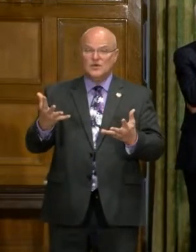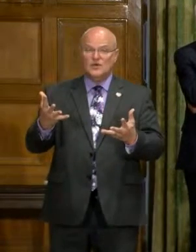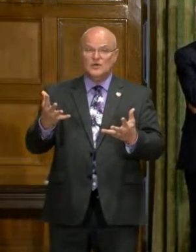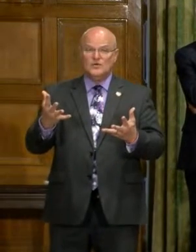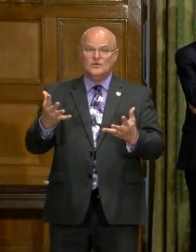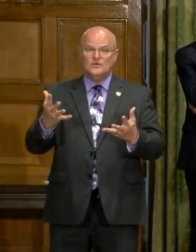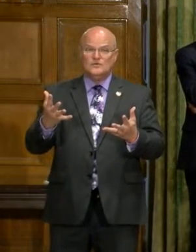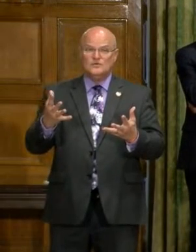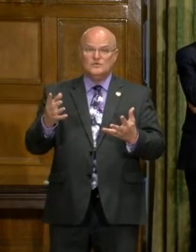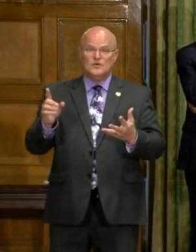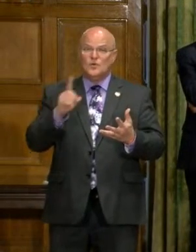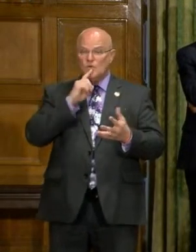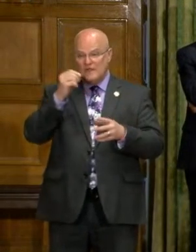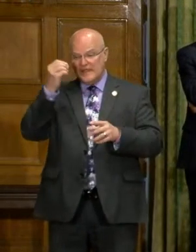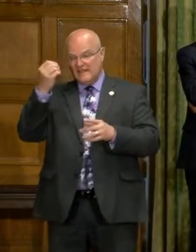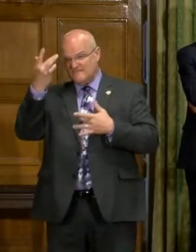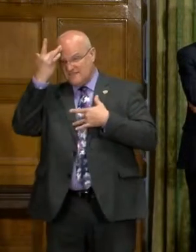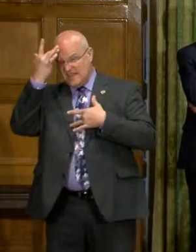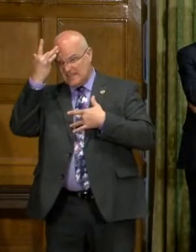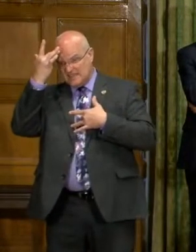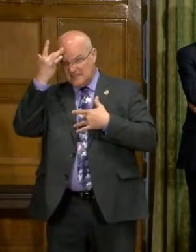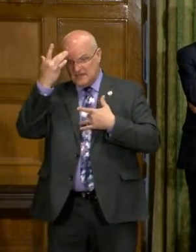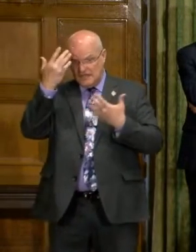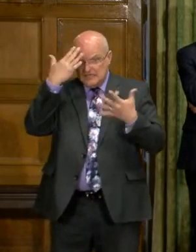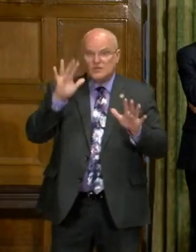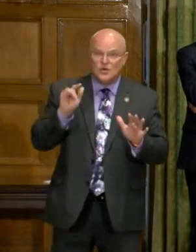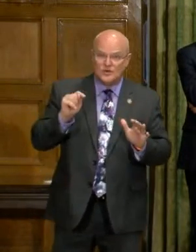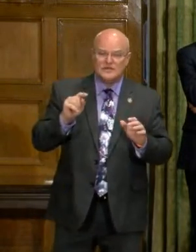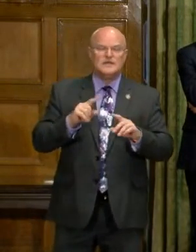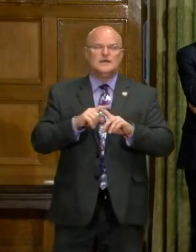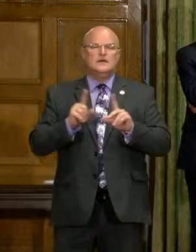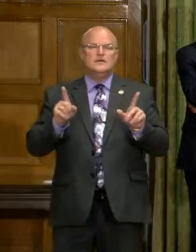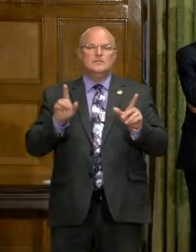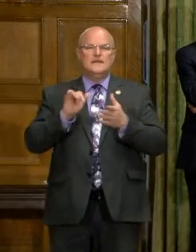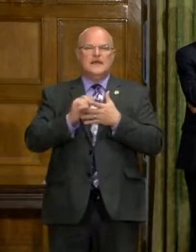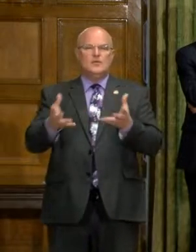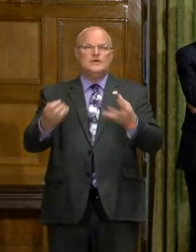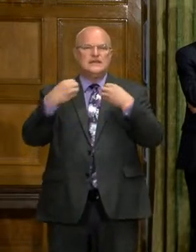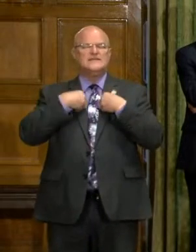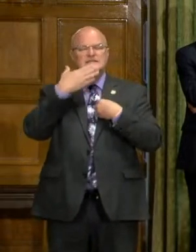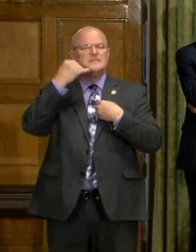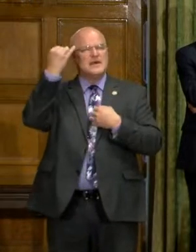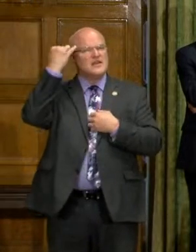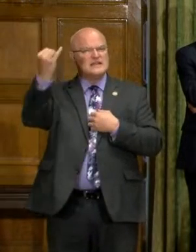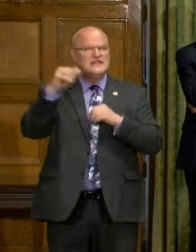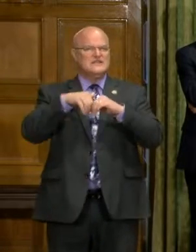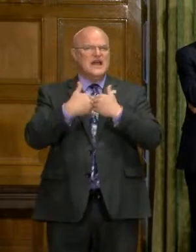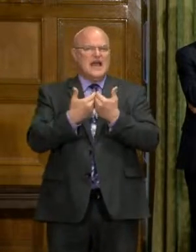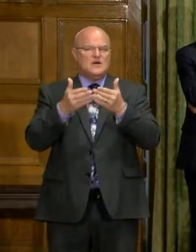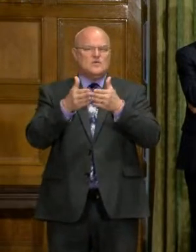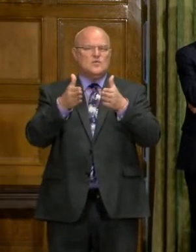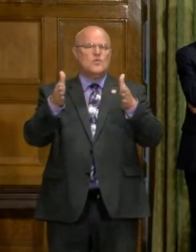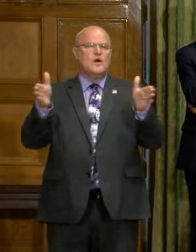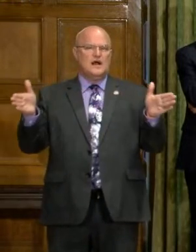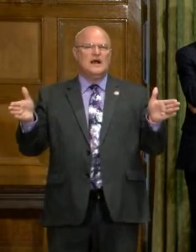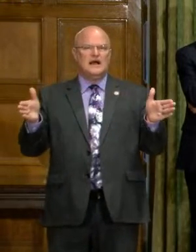know, were they infected, and maybe they didn't know it. And that will give us a better idea of how